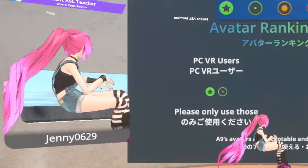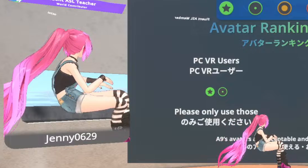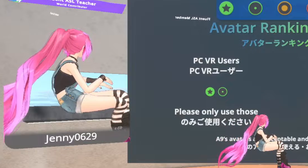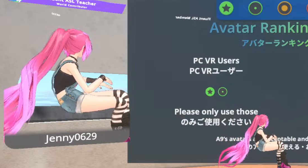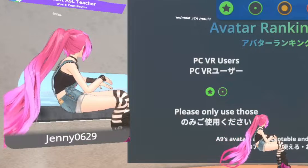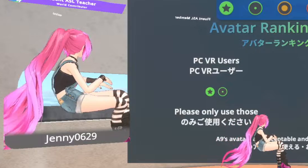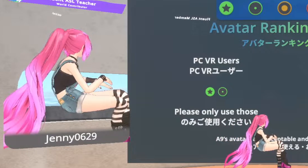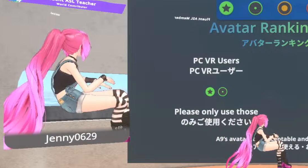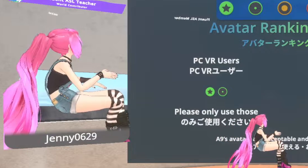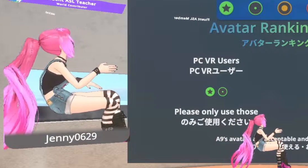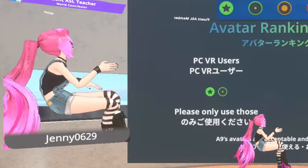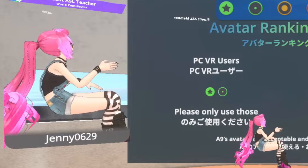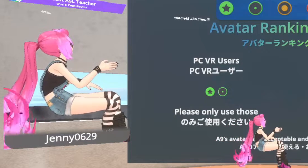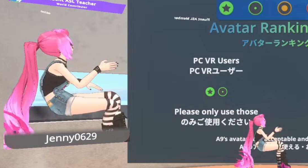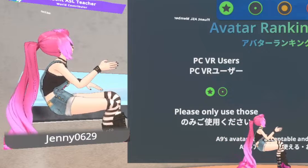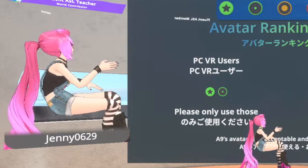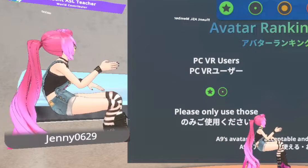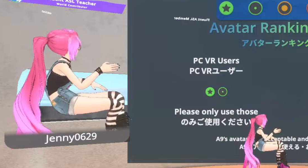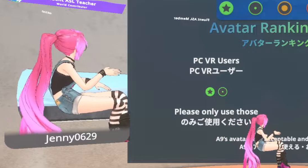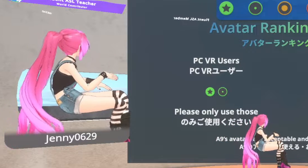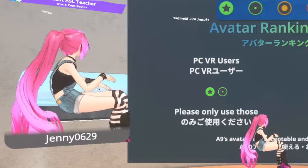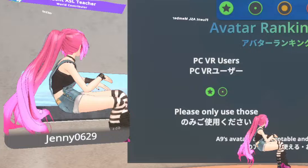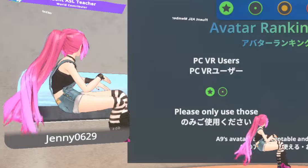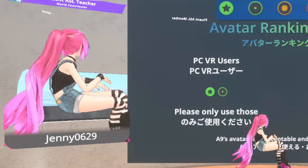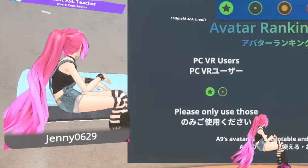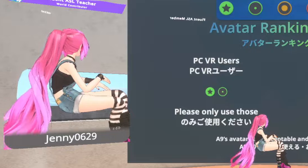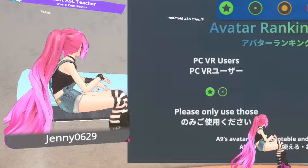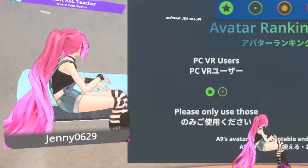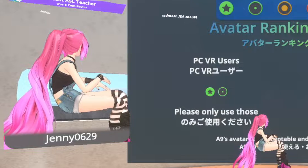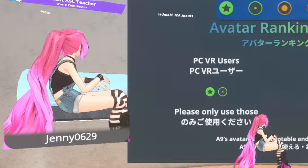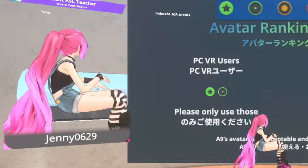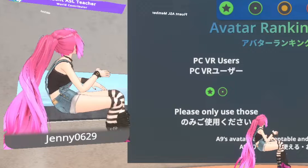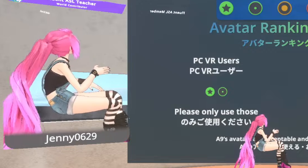Might be your backup. You look like a normal person to me.